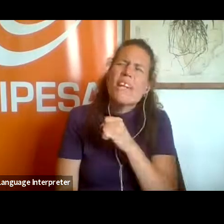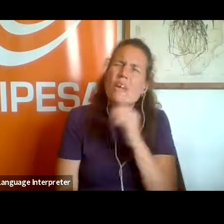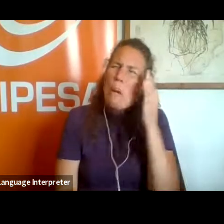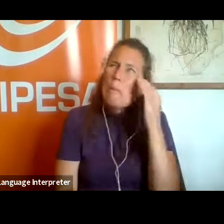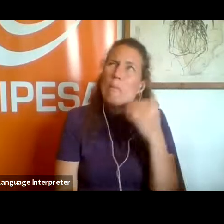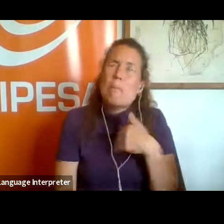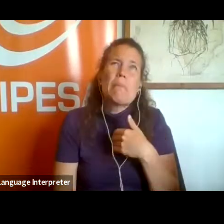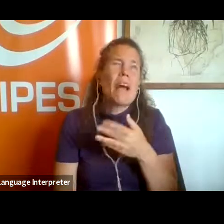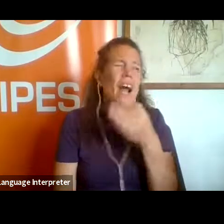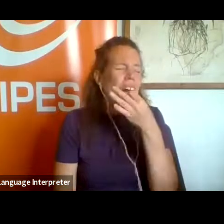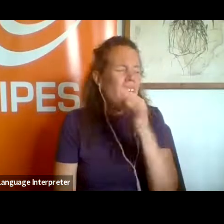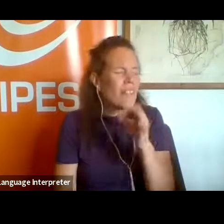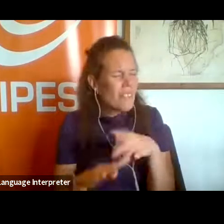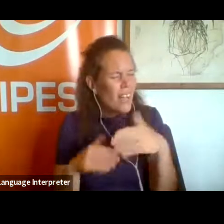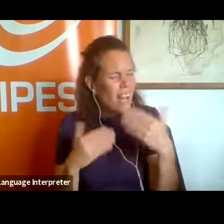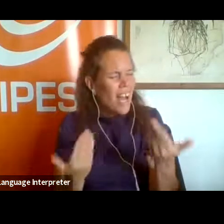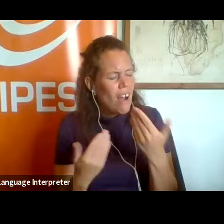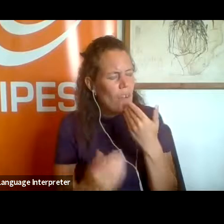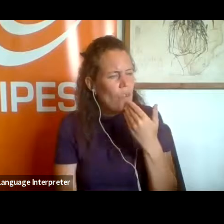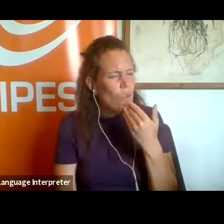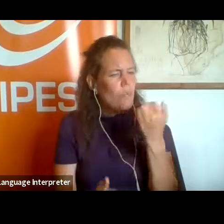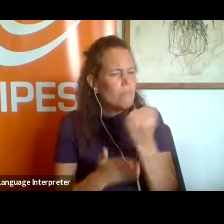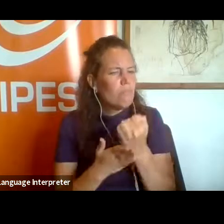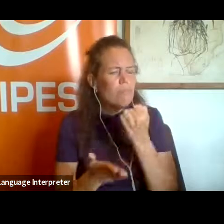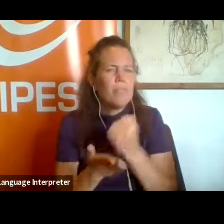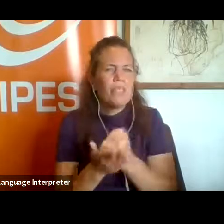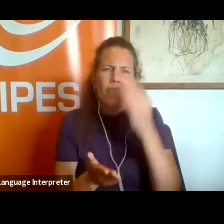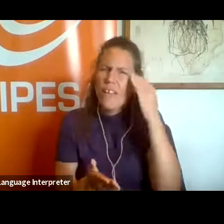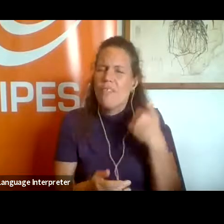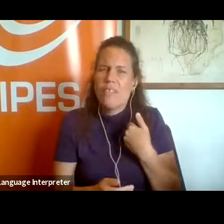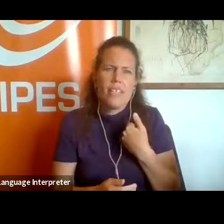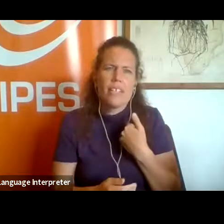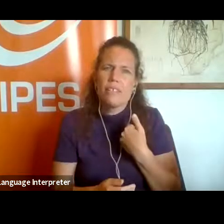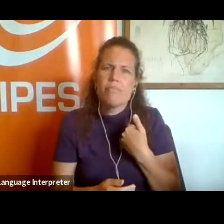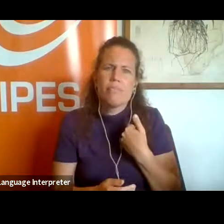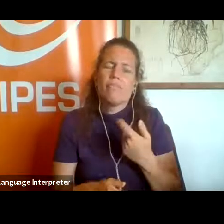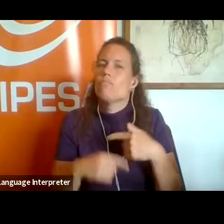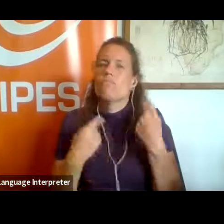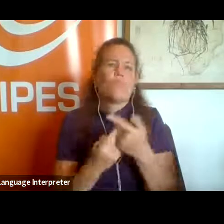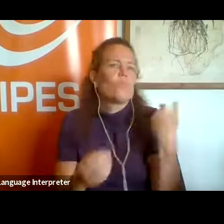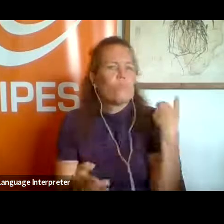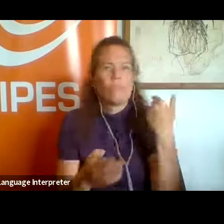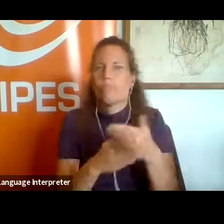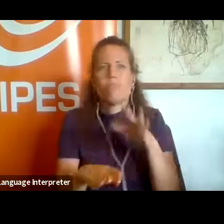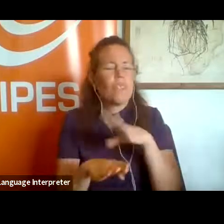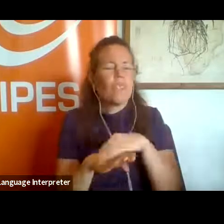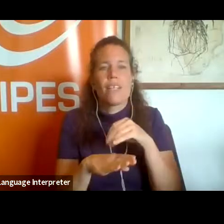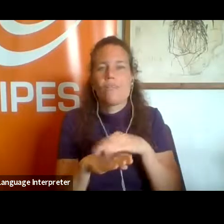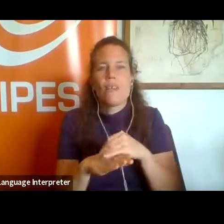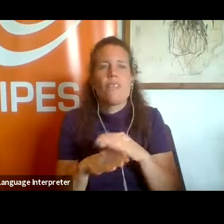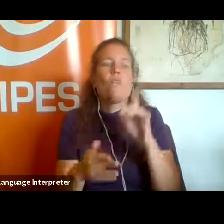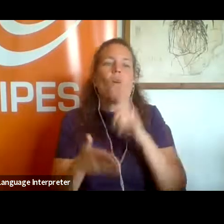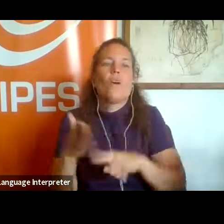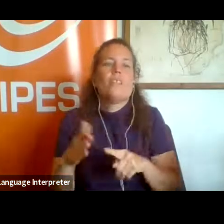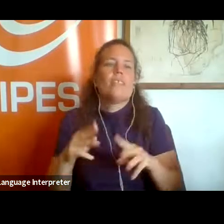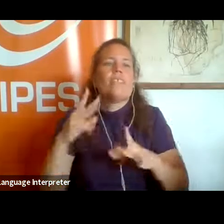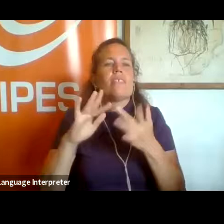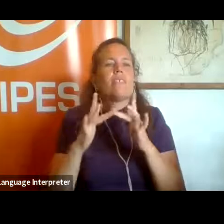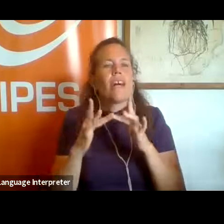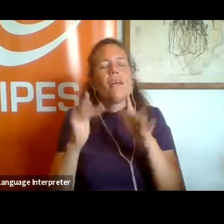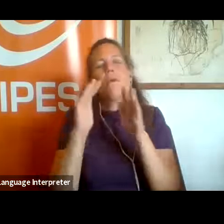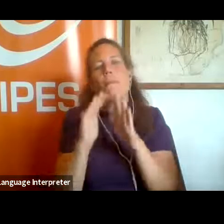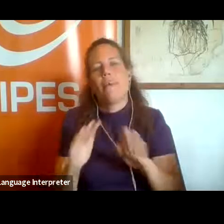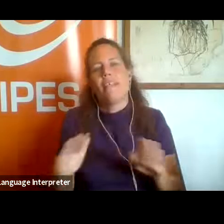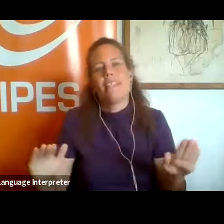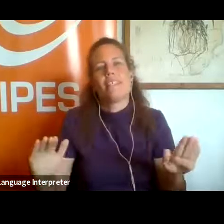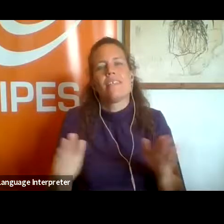that, because I don't think we've really experienced cyber peace. I think the